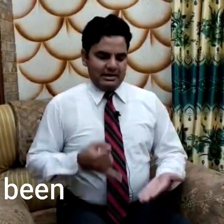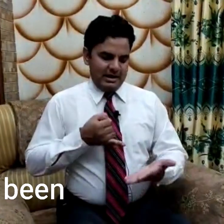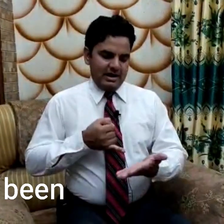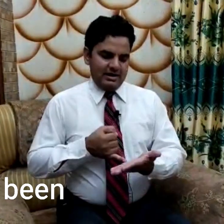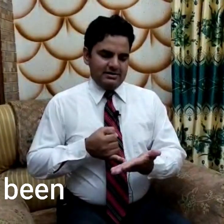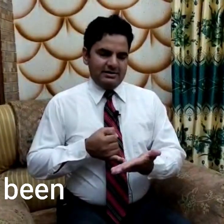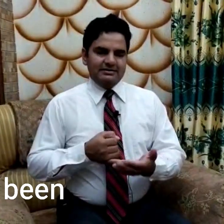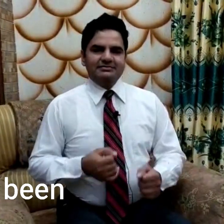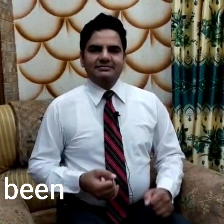at